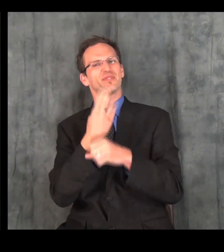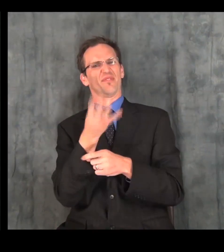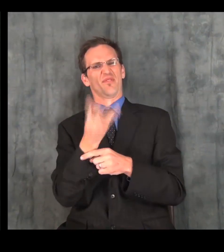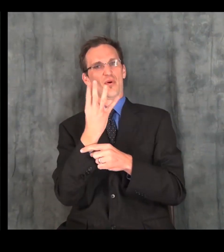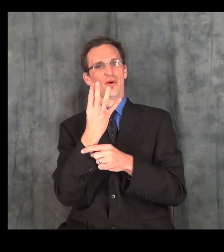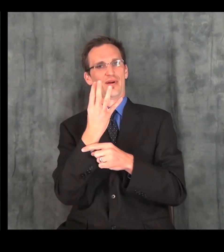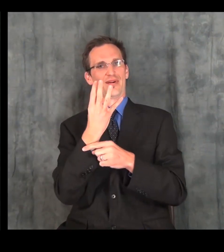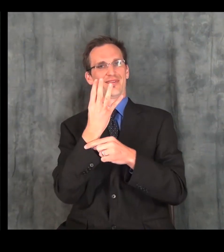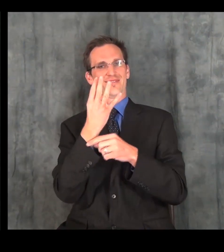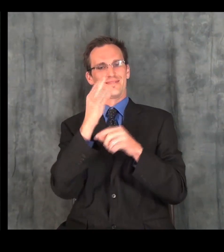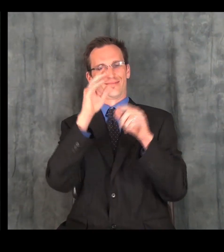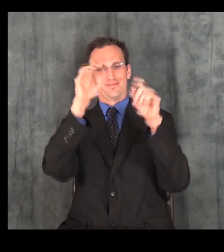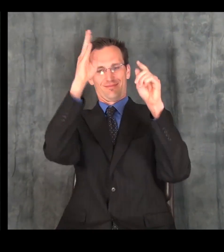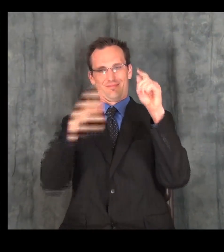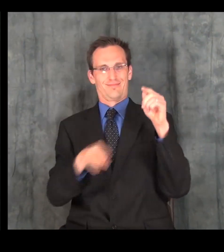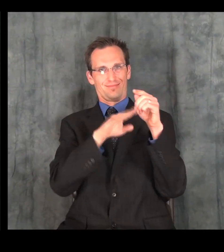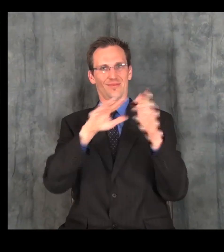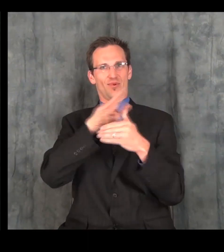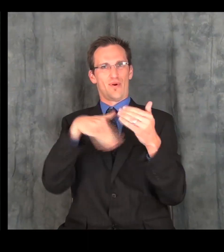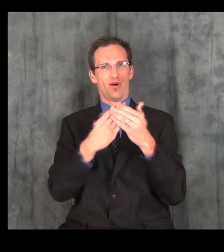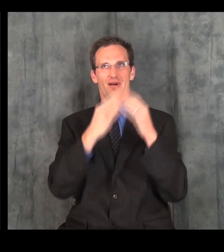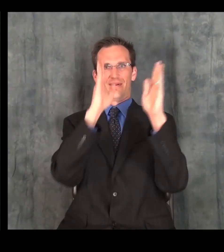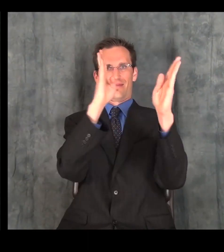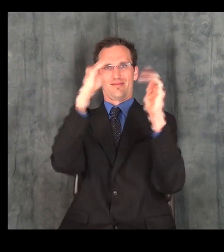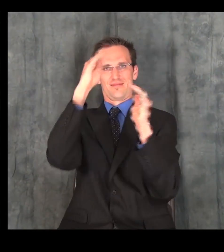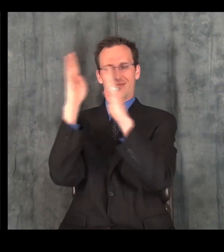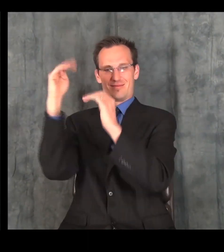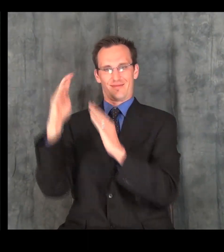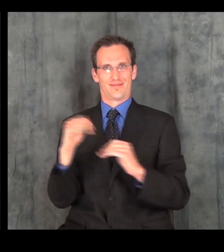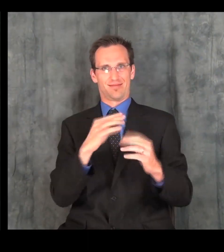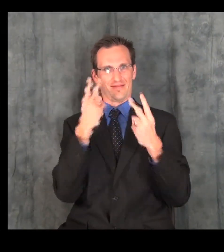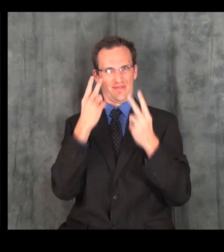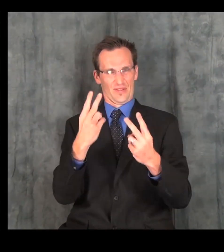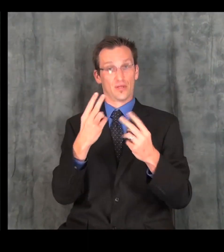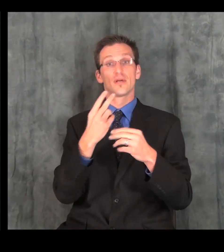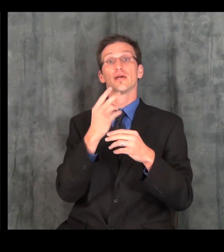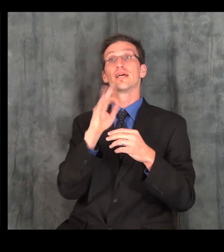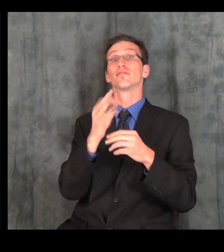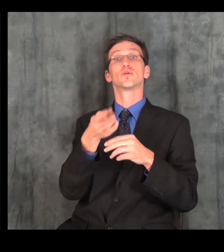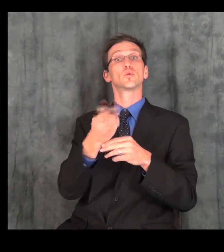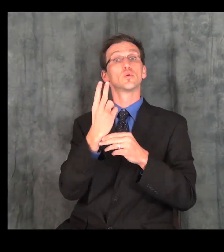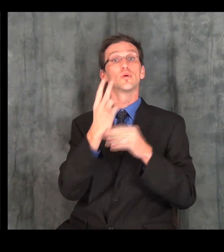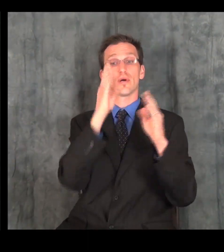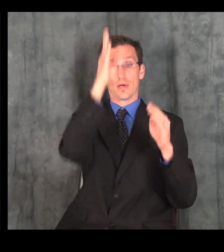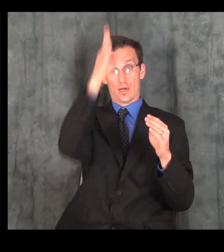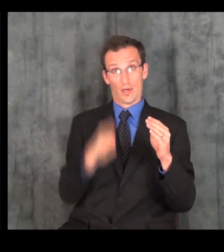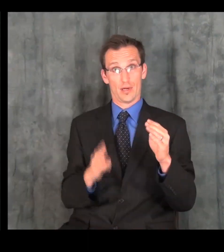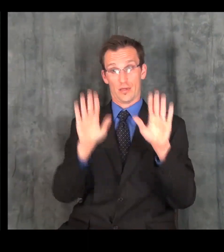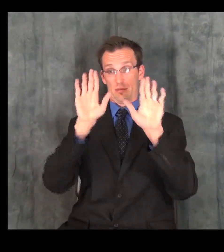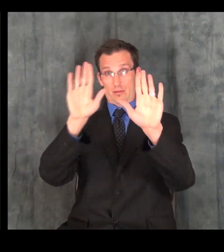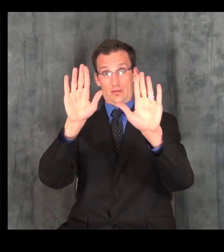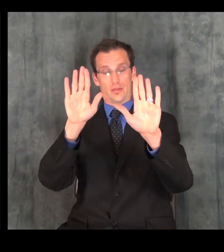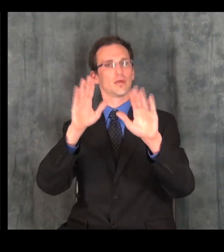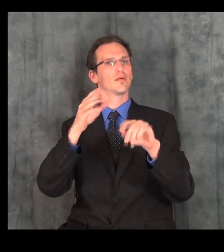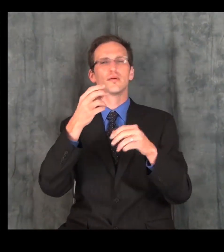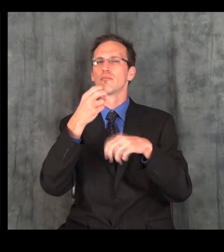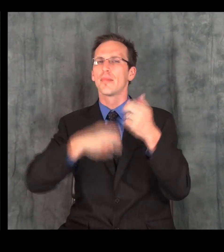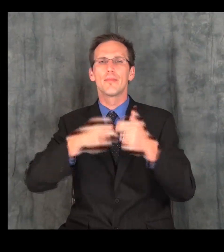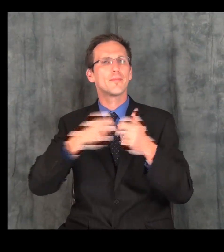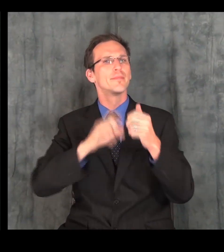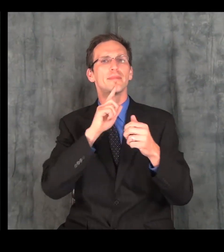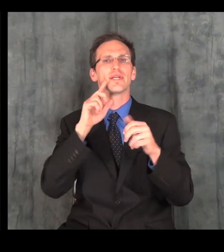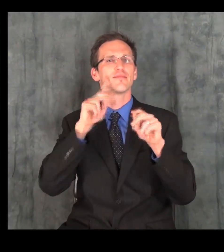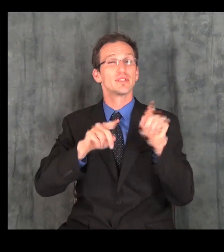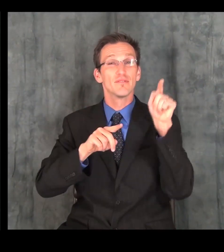rather than the 2-camera view. So the 2-camera view had problems when the deaf person was sitting at the bar because they were too far away,